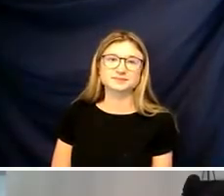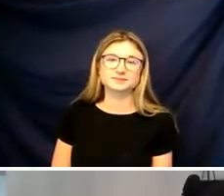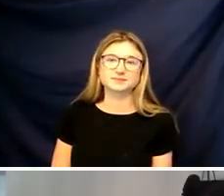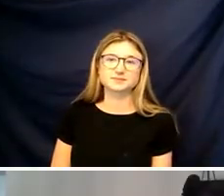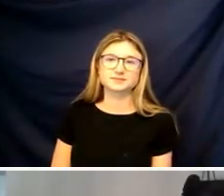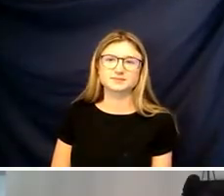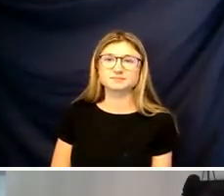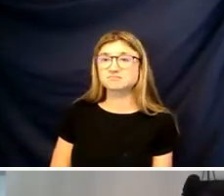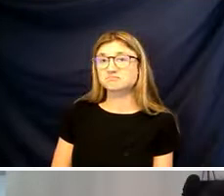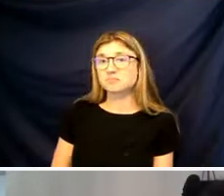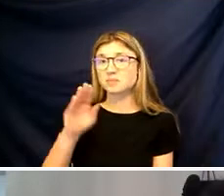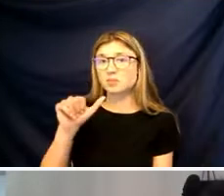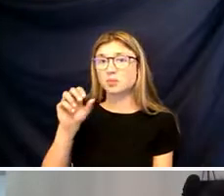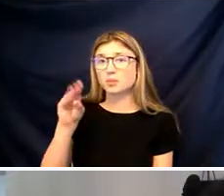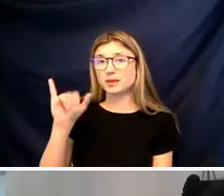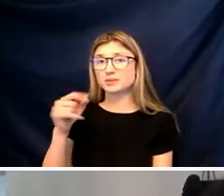Any other feedback?